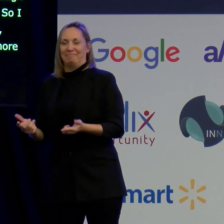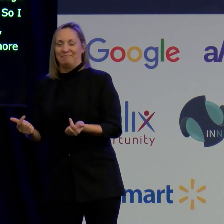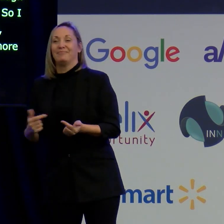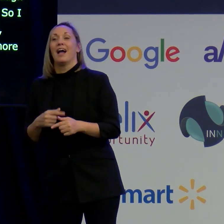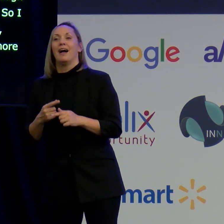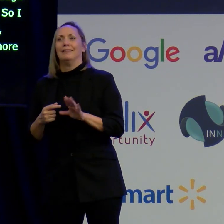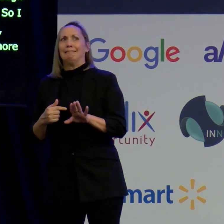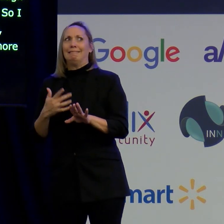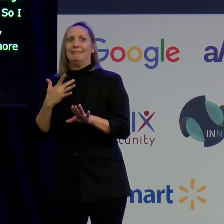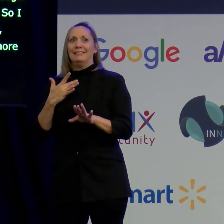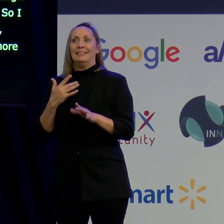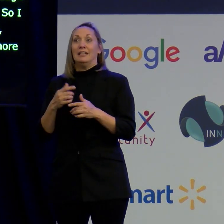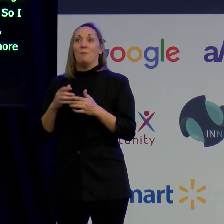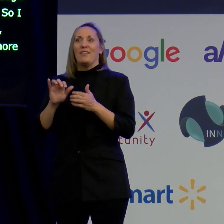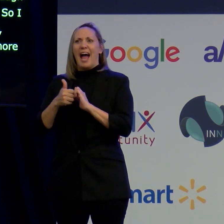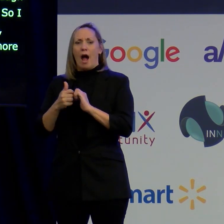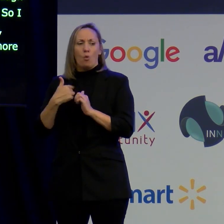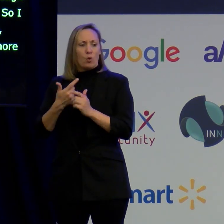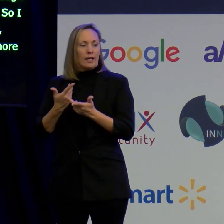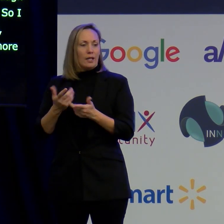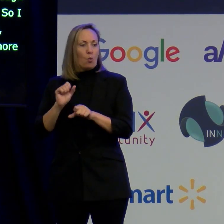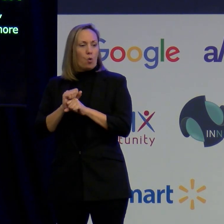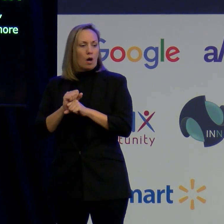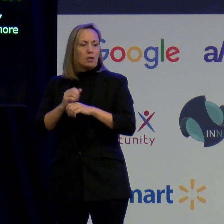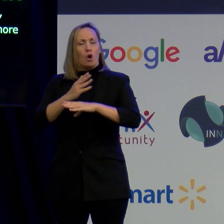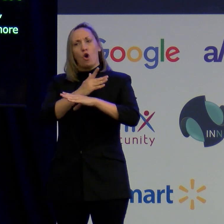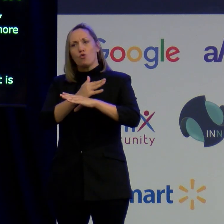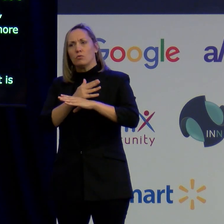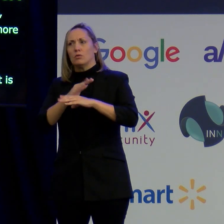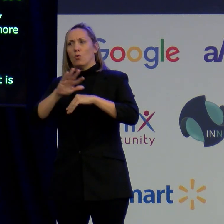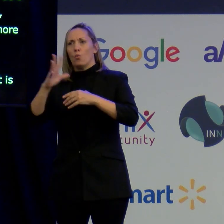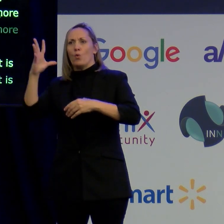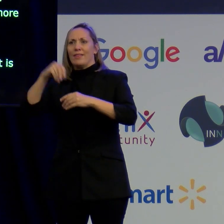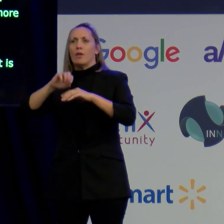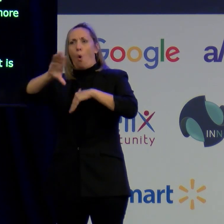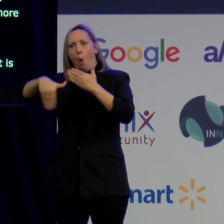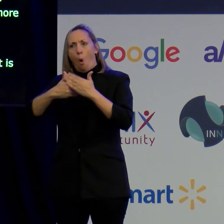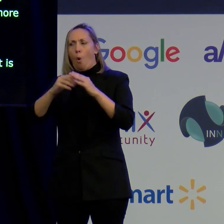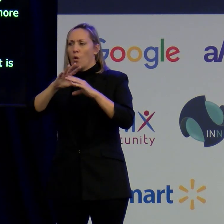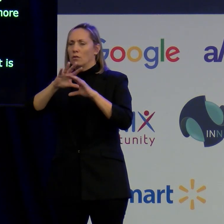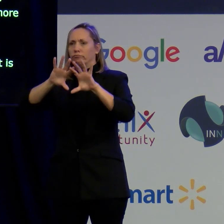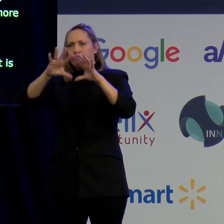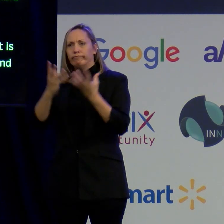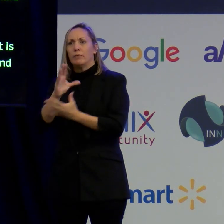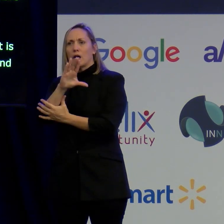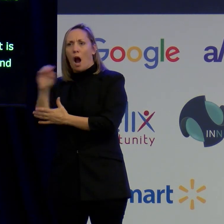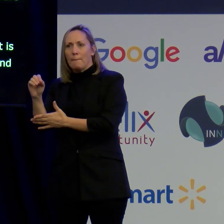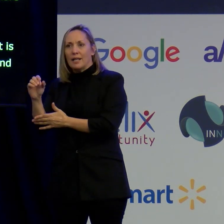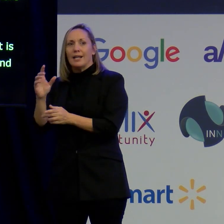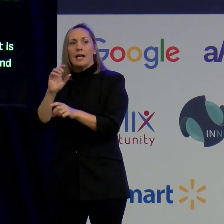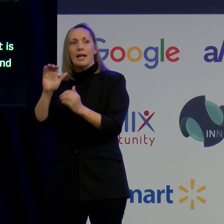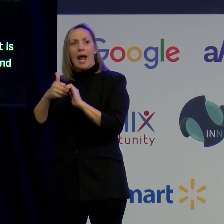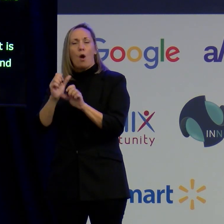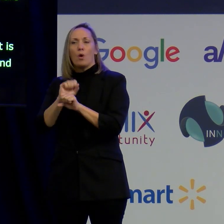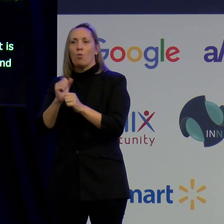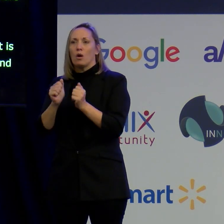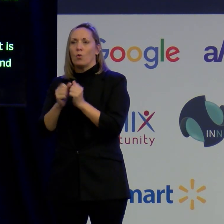I'm in trouble later, is how we work across a company and how we work with many of you to pull in